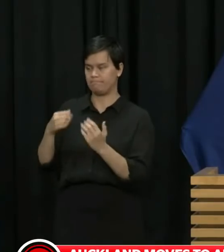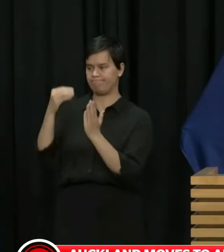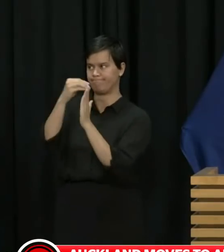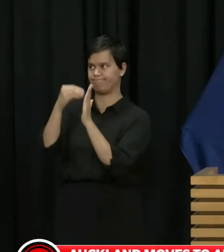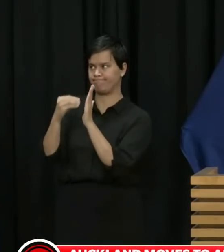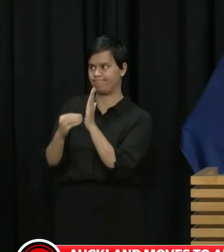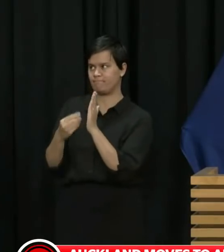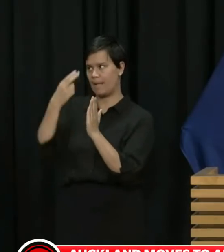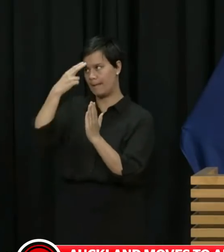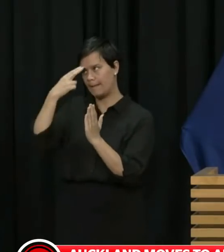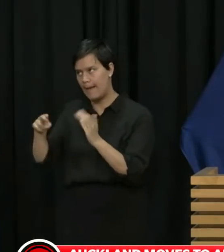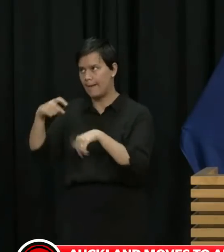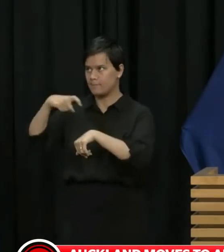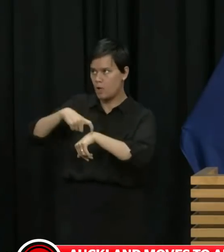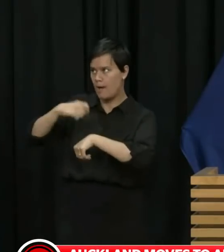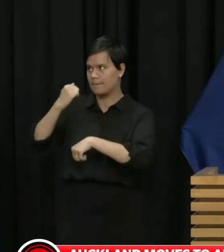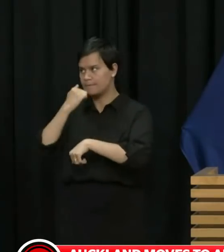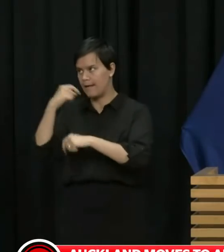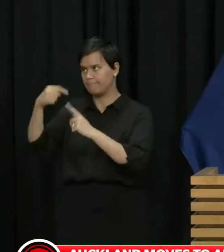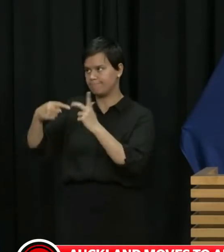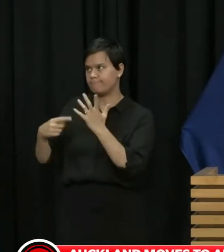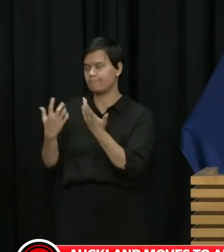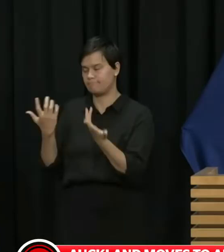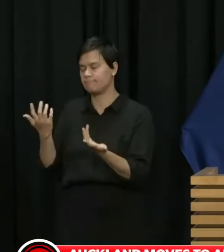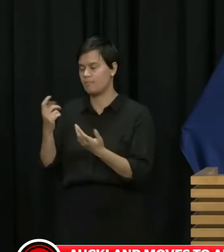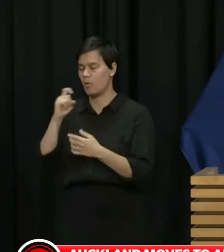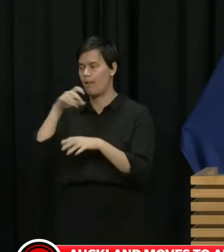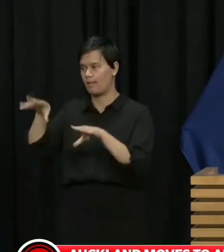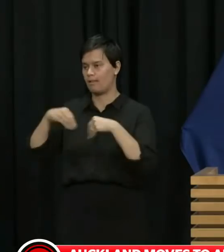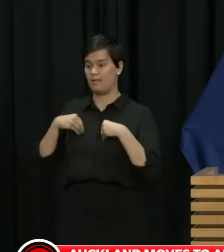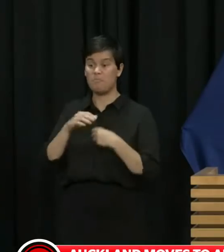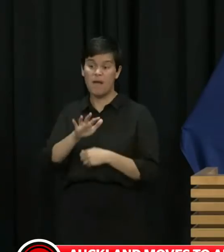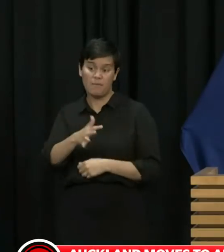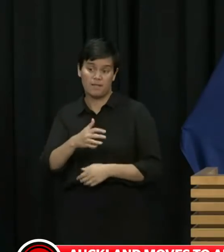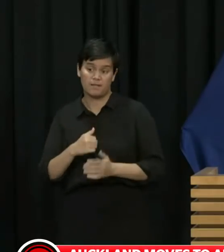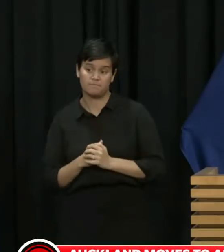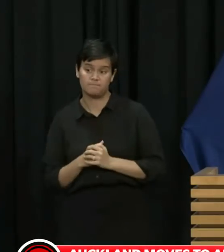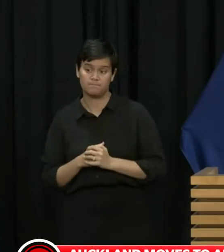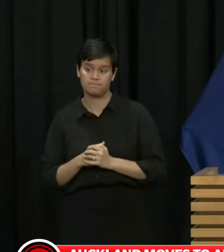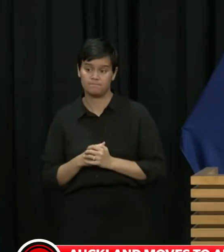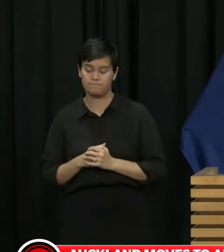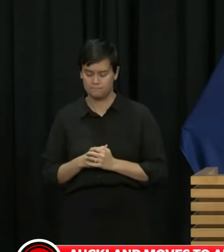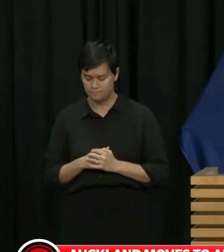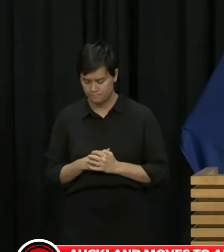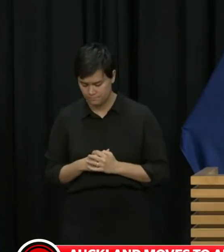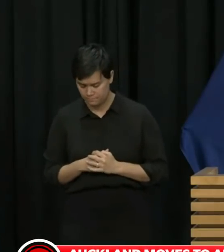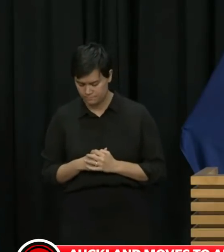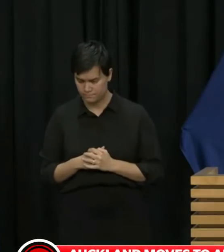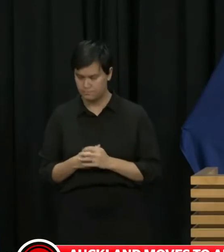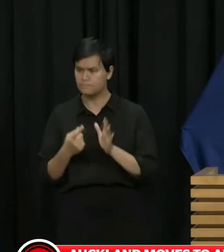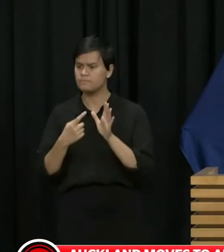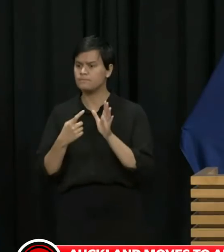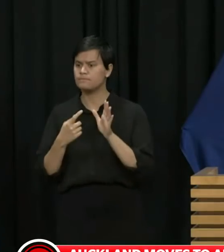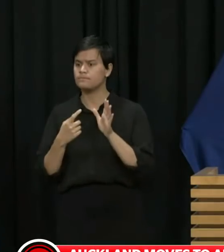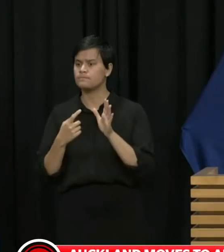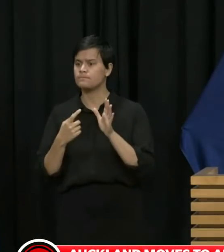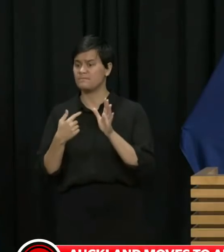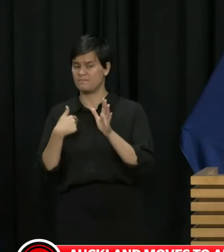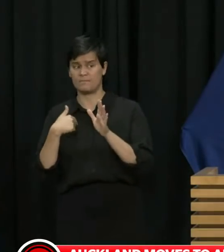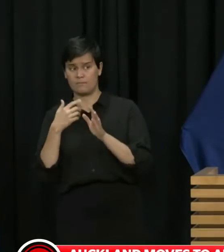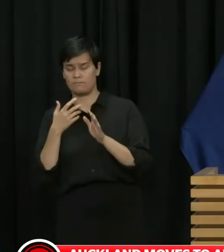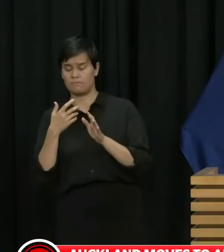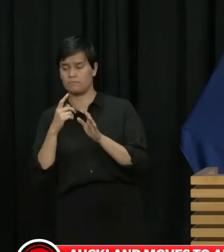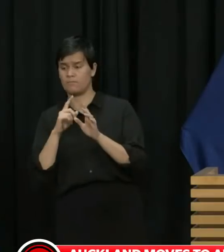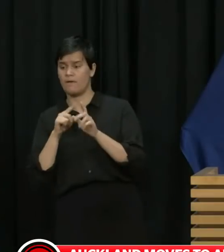sure that they are reliably testing all their employees. One thing again, I will just reiterate that it's not actually clear that